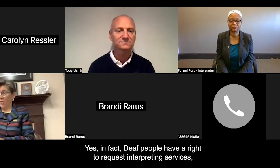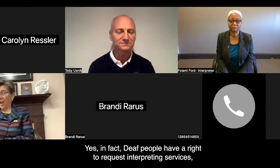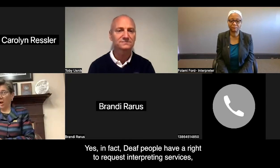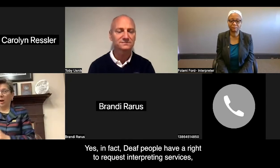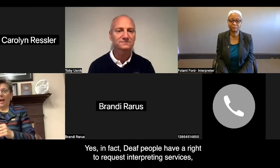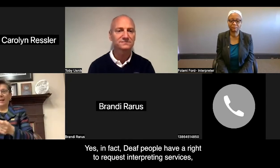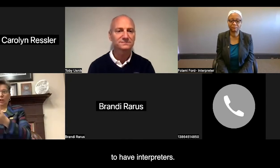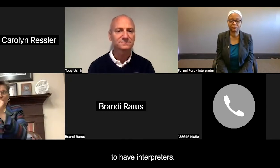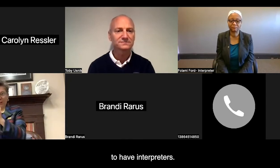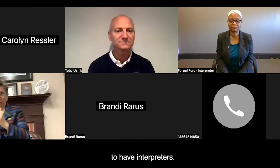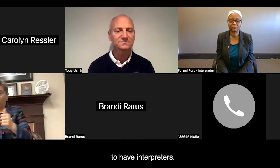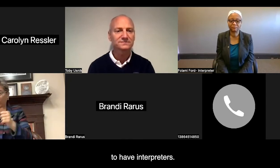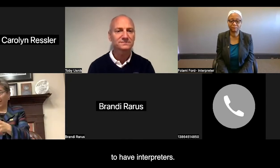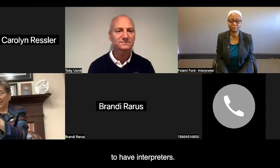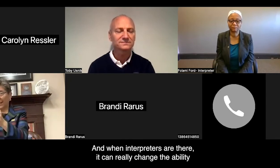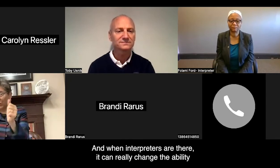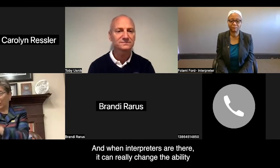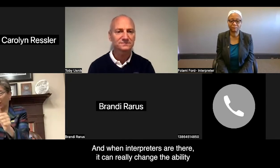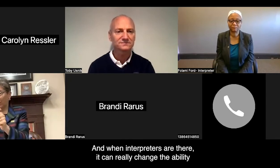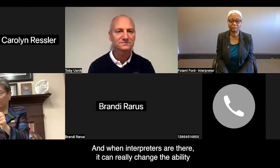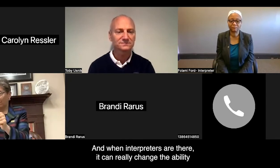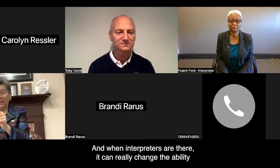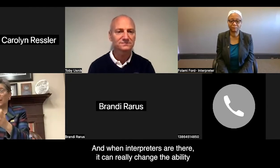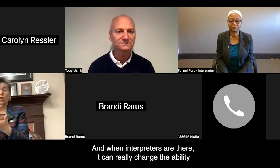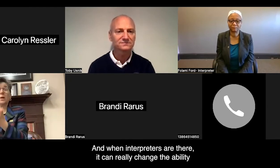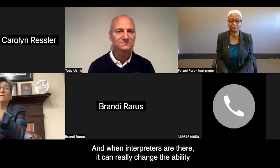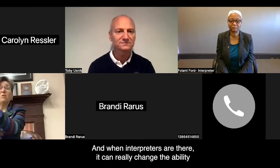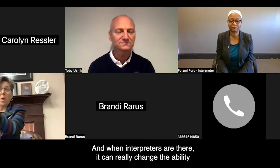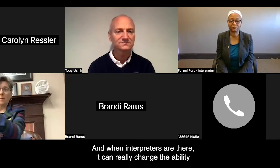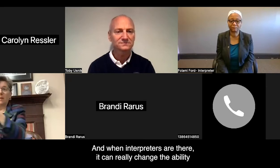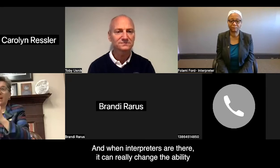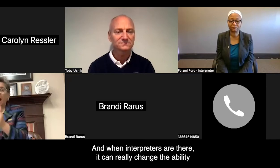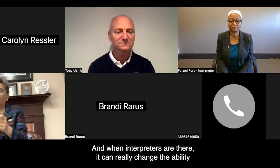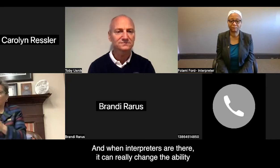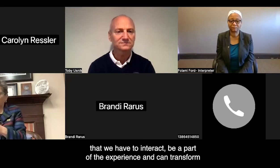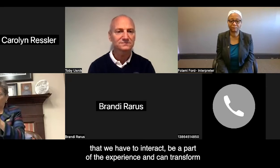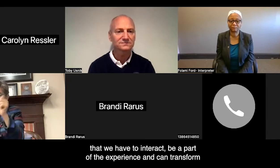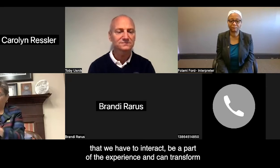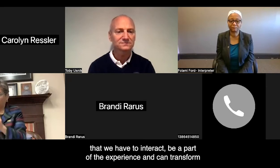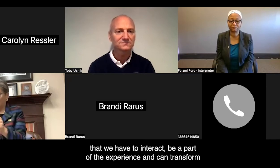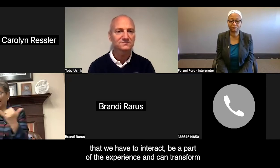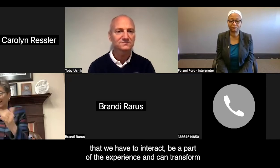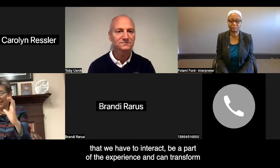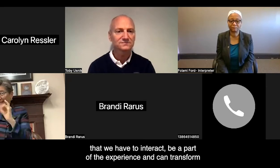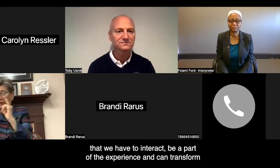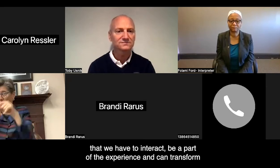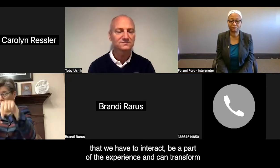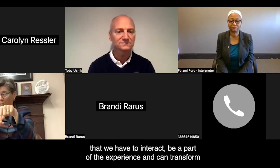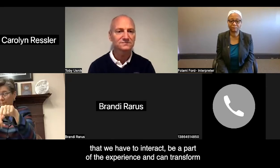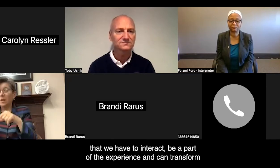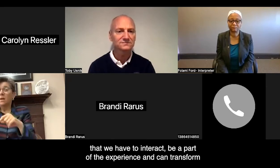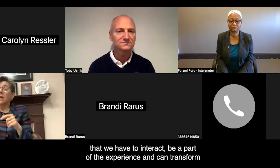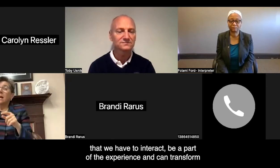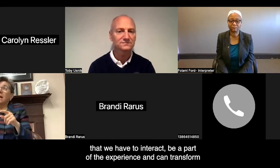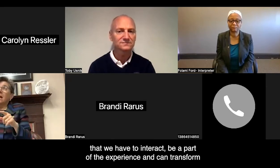have interpreters, and when interpreters are there, it can really change the ability that we have to interact, to be a part of the experience, and can